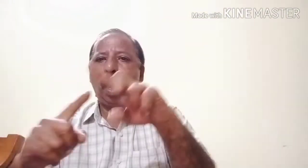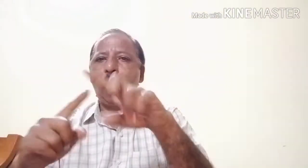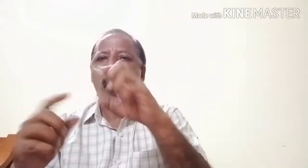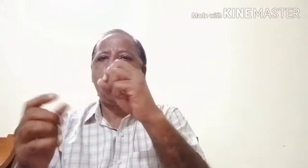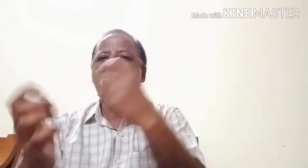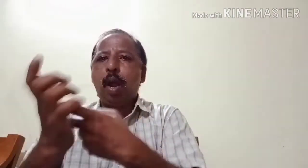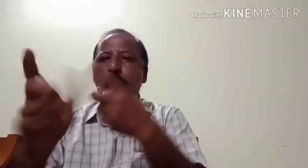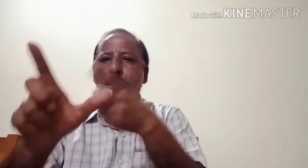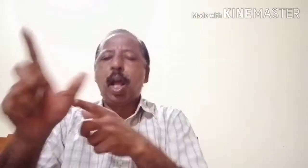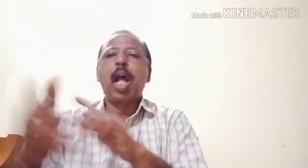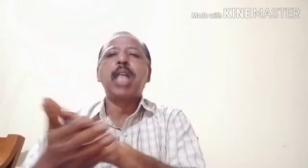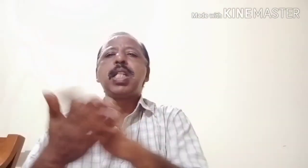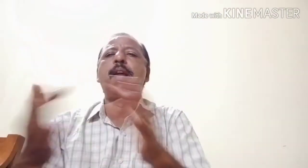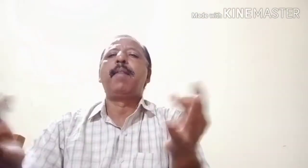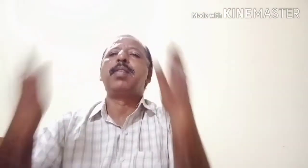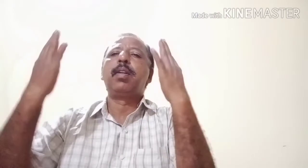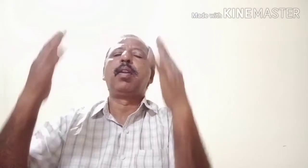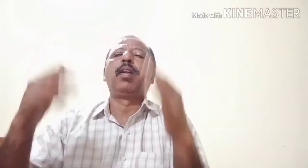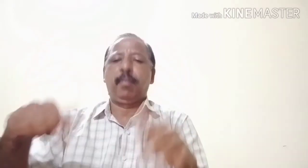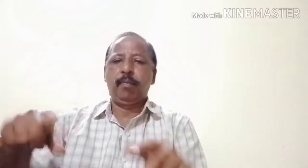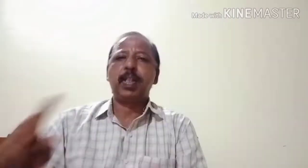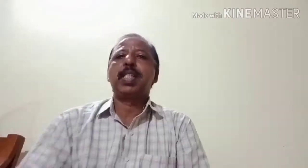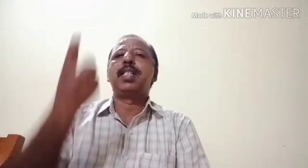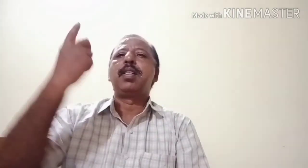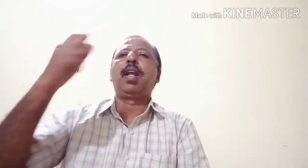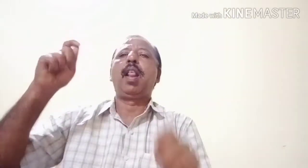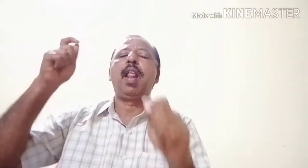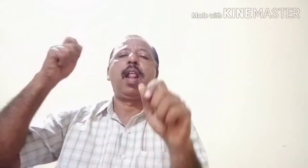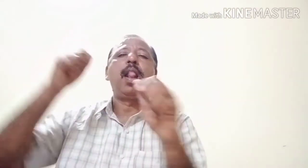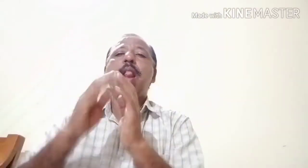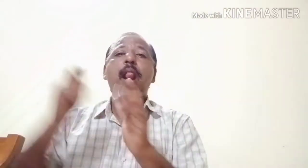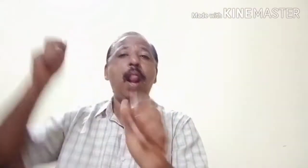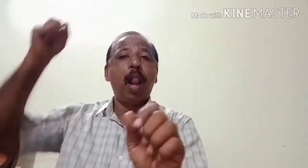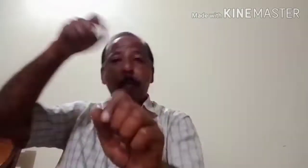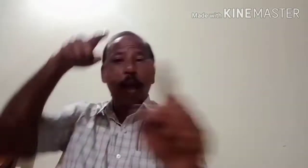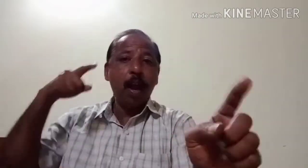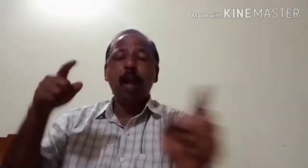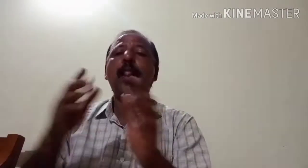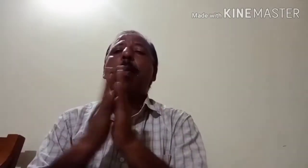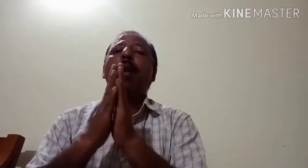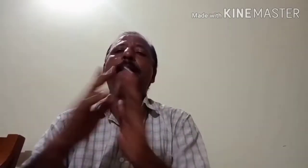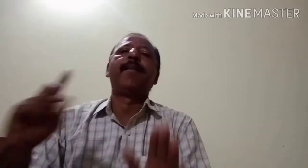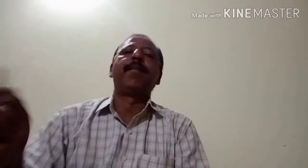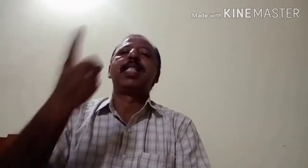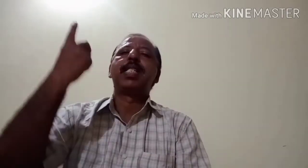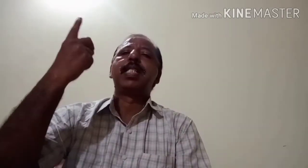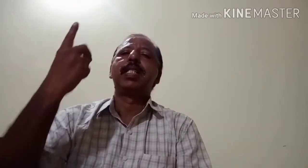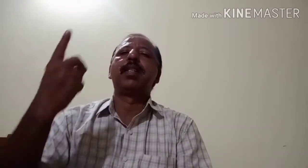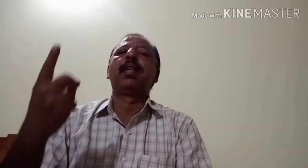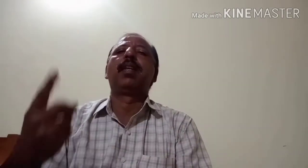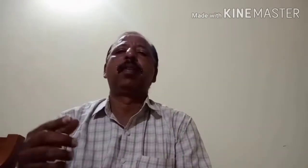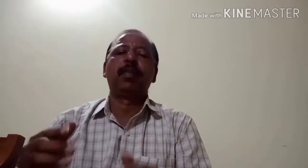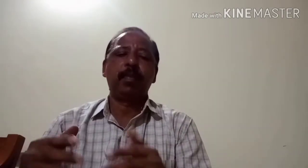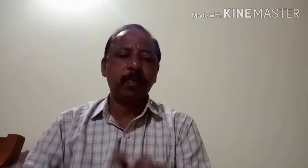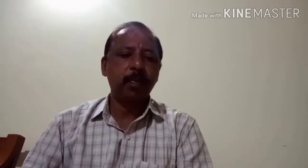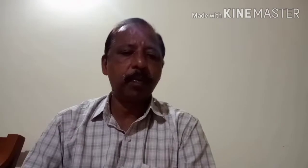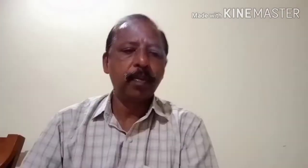Khar, jahaan-chaadi-balo-people, sham-harat ke dam-yasi vetch hai. Homes, made complete,